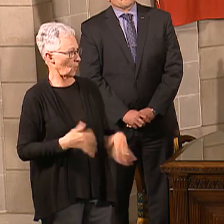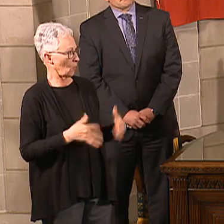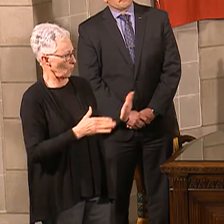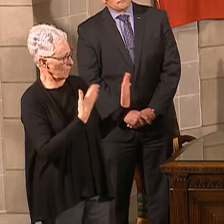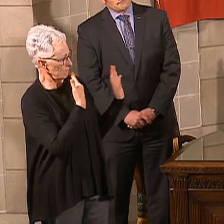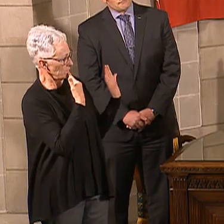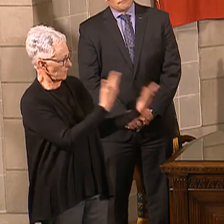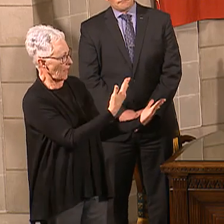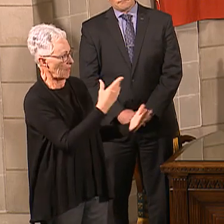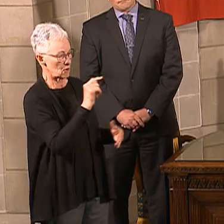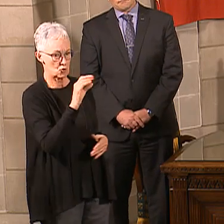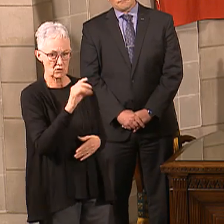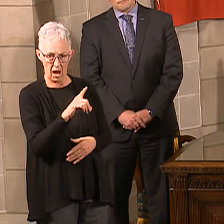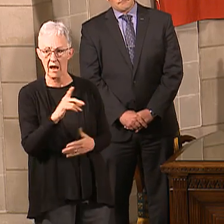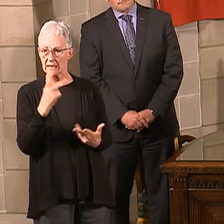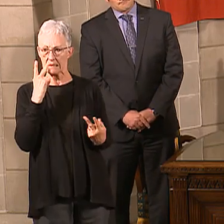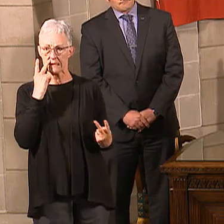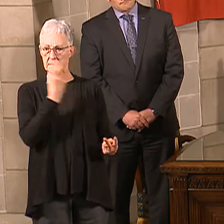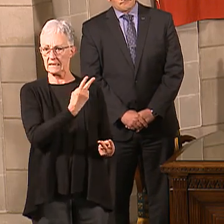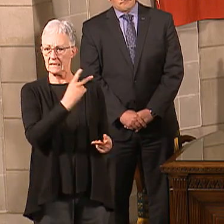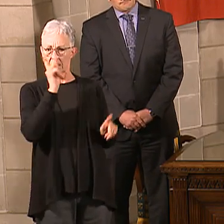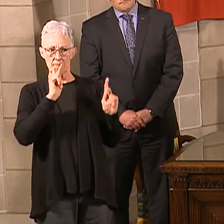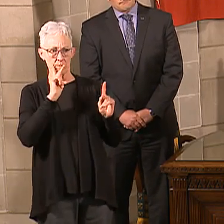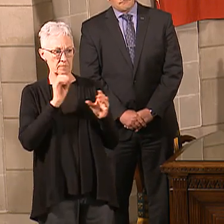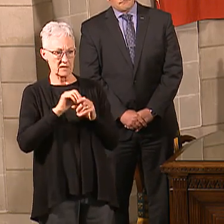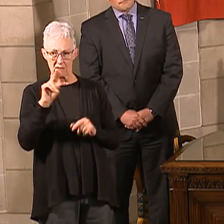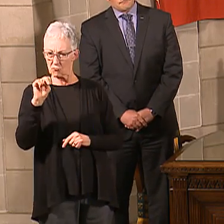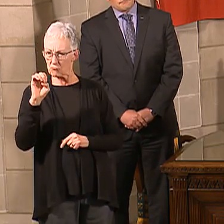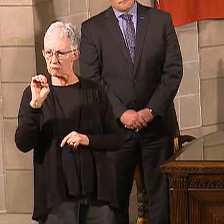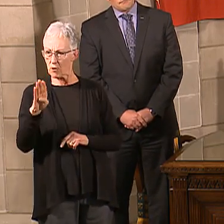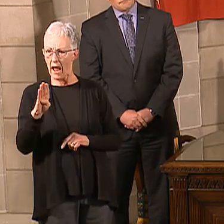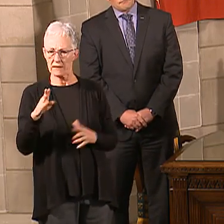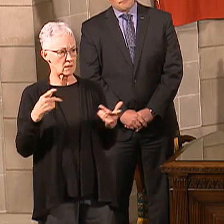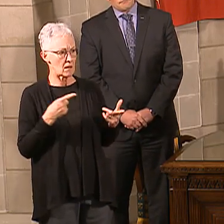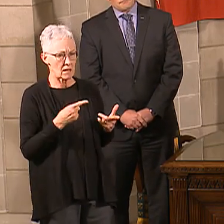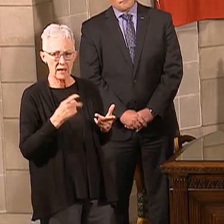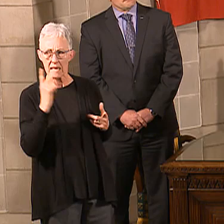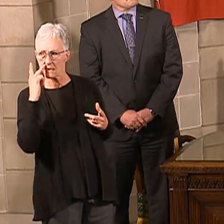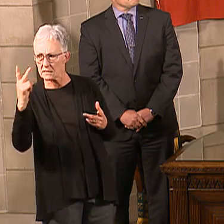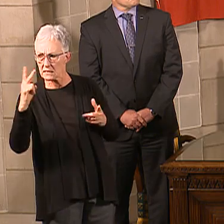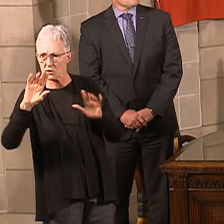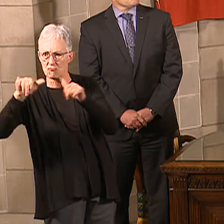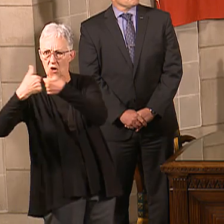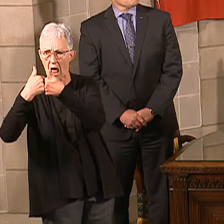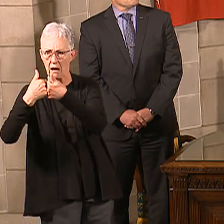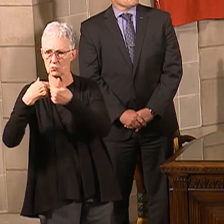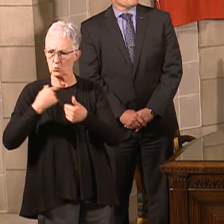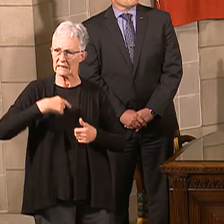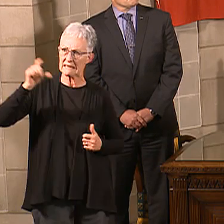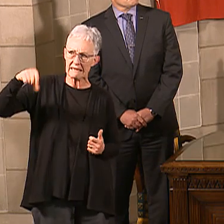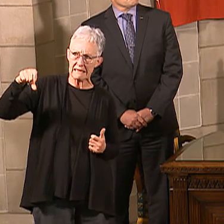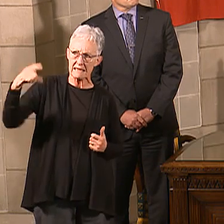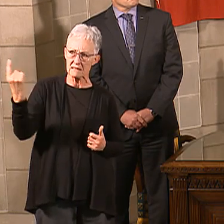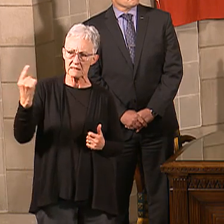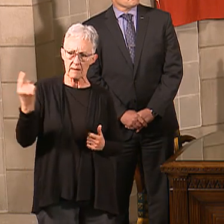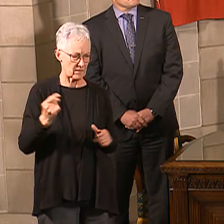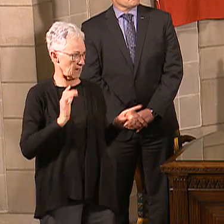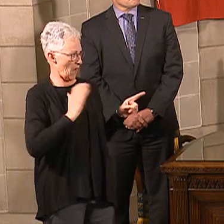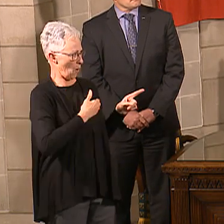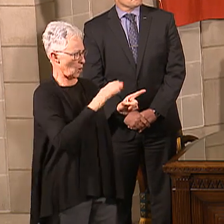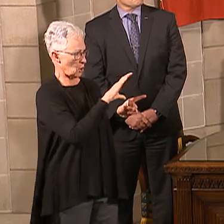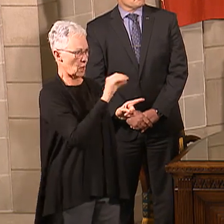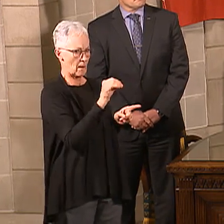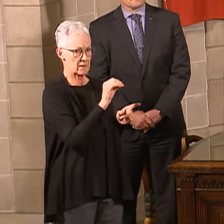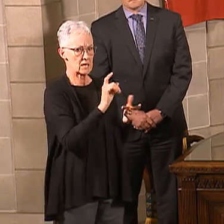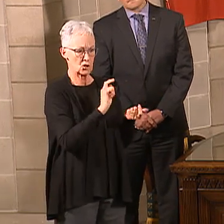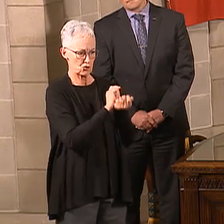across the state have been stepping up to meet this challenge, and Green Plains Energy and the other companies I mentioned are great examples of how that's happening. And Todd, I want to say thank